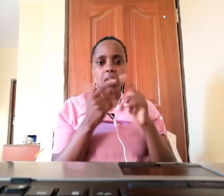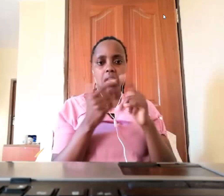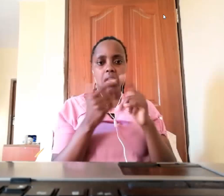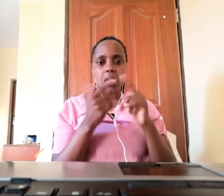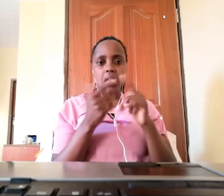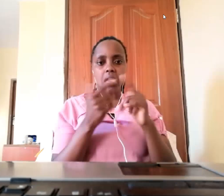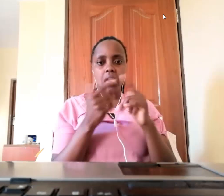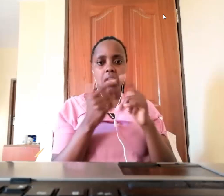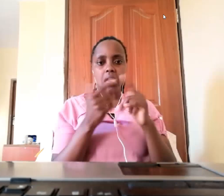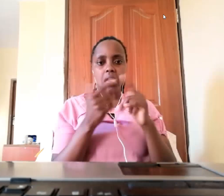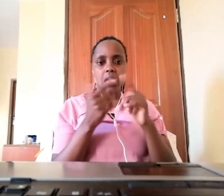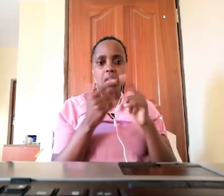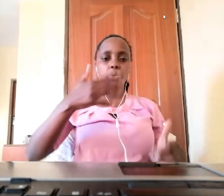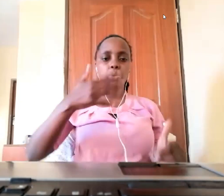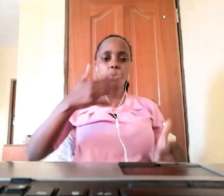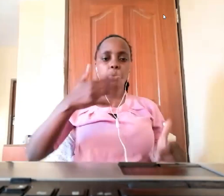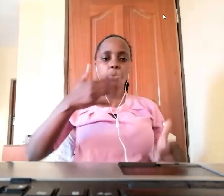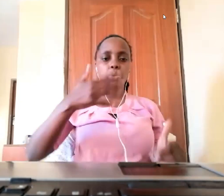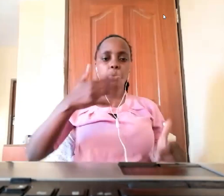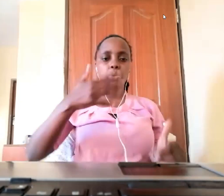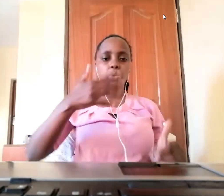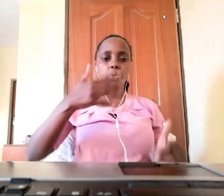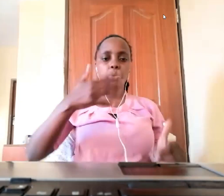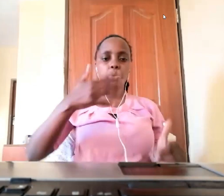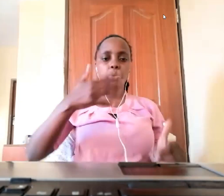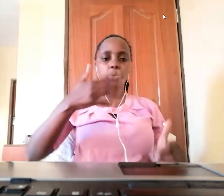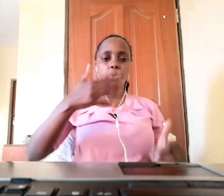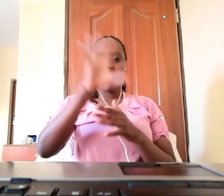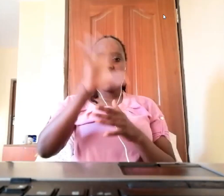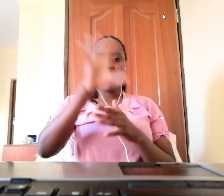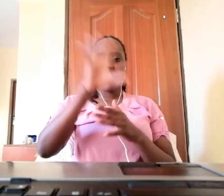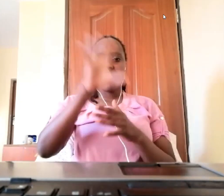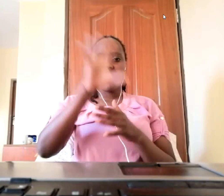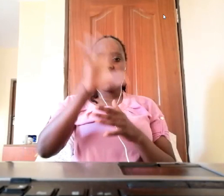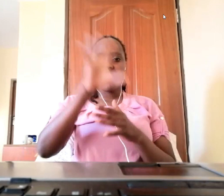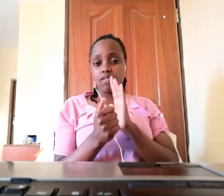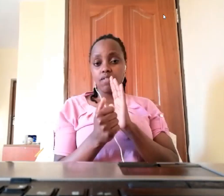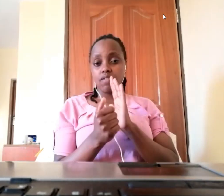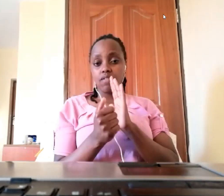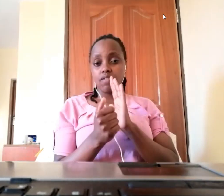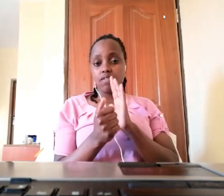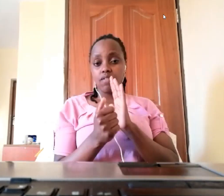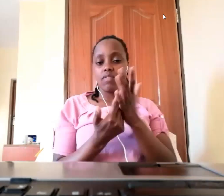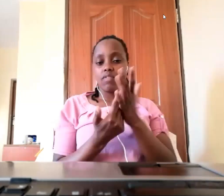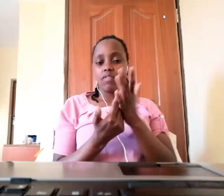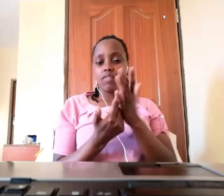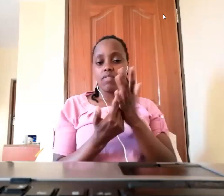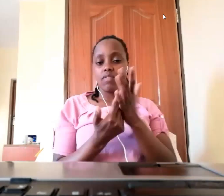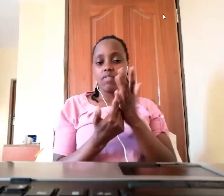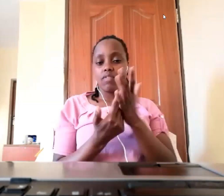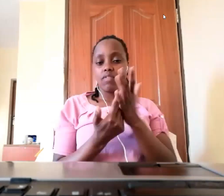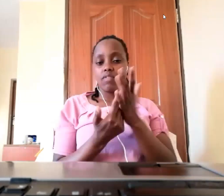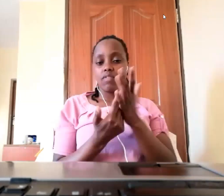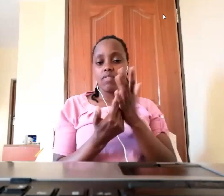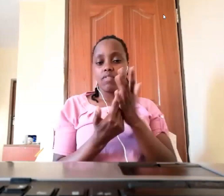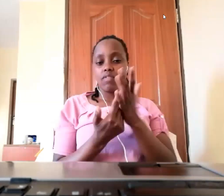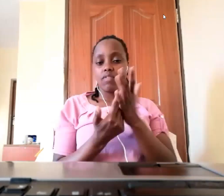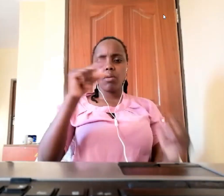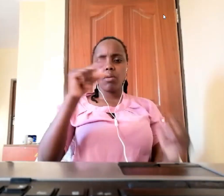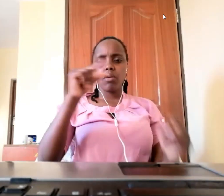we always engage at the African Committee of Experts level. Like, for instance, our colleague from the Gambia,